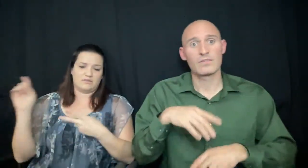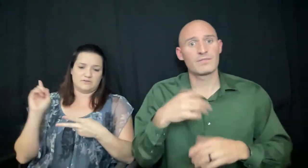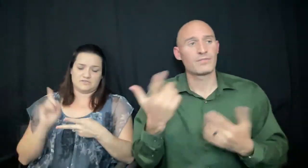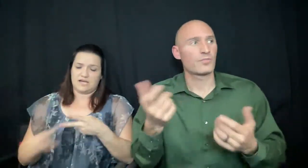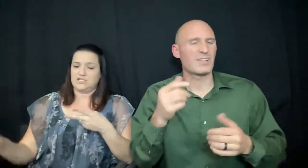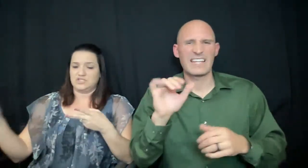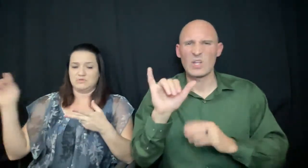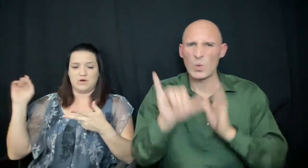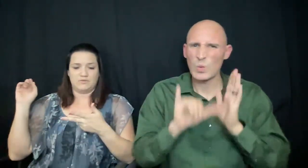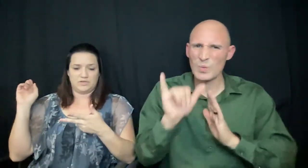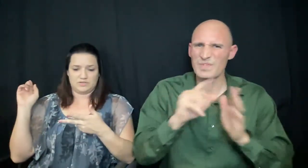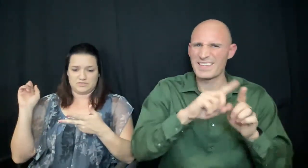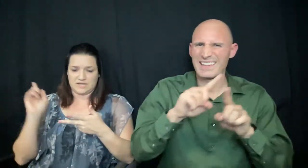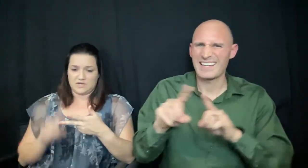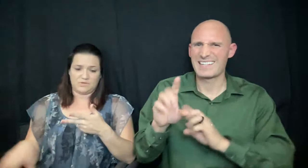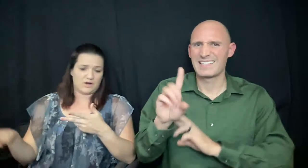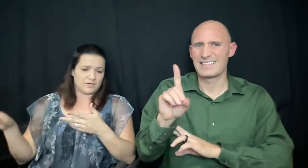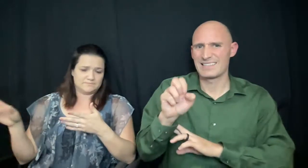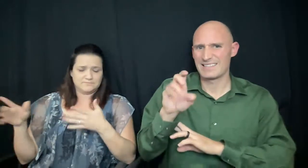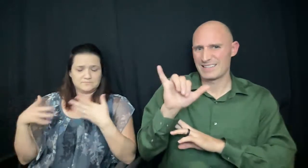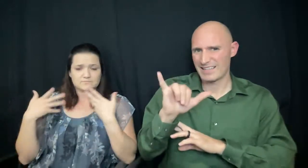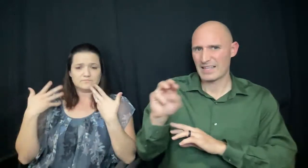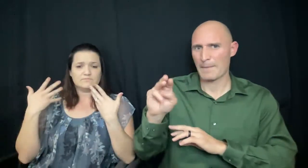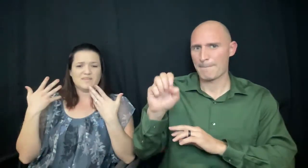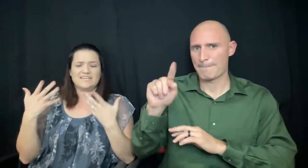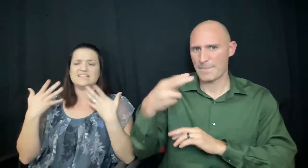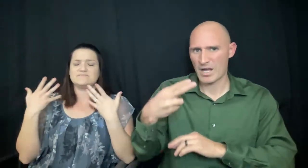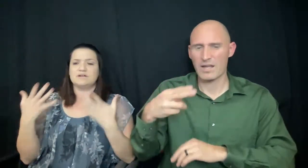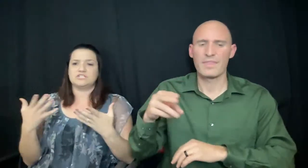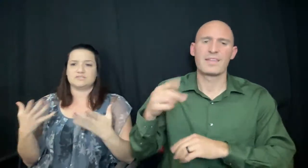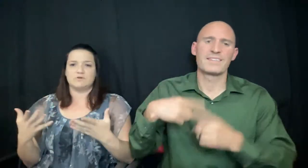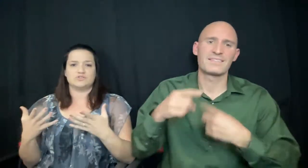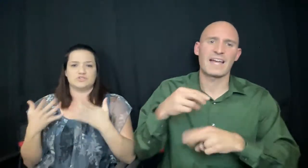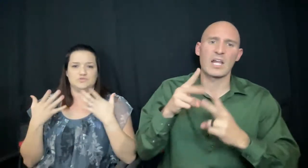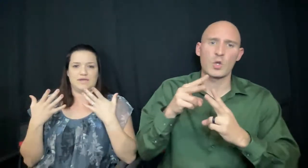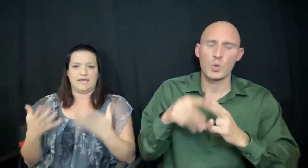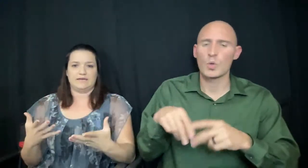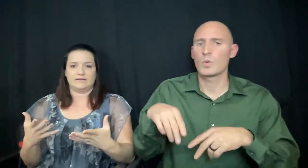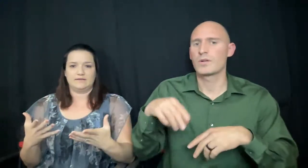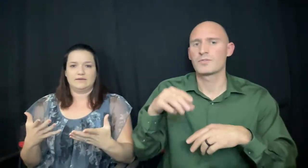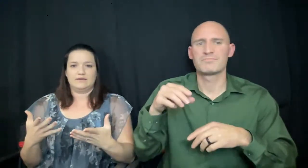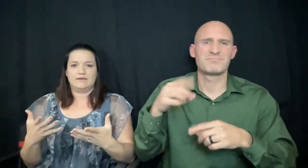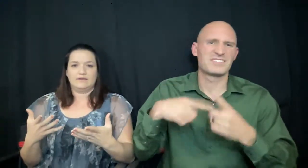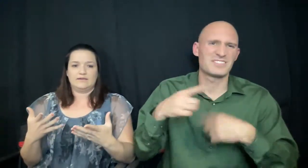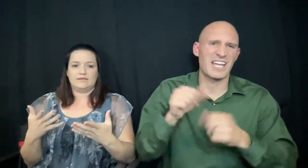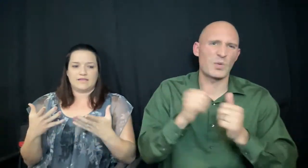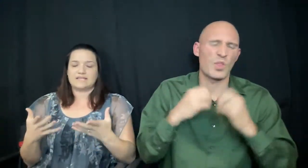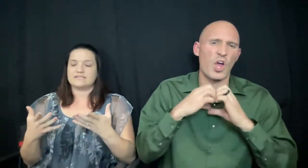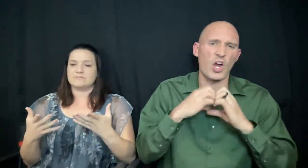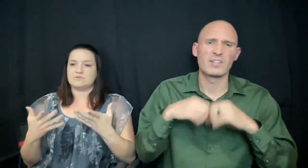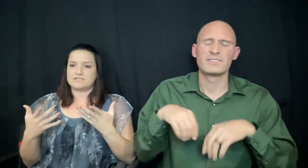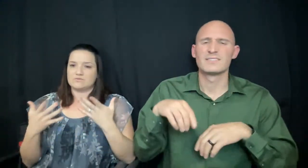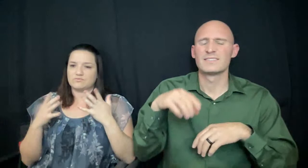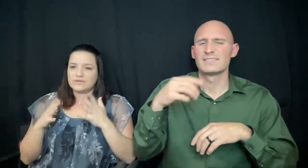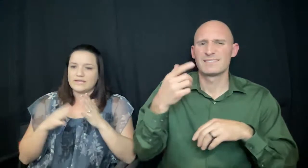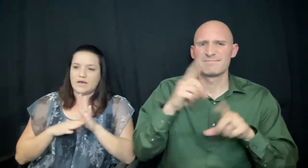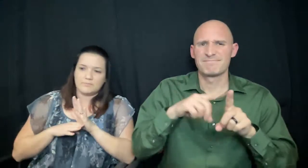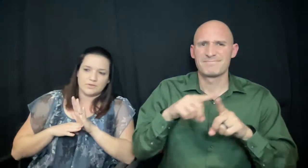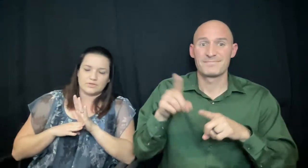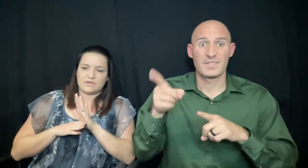there's Sign Duo, there's Signed with Heart, get as much exposure as you can. That's going to be what's going to really help your language